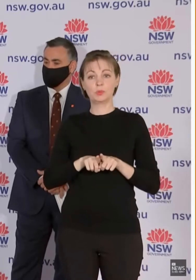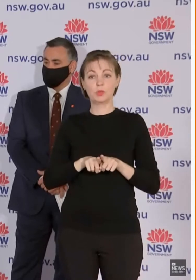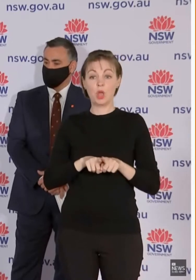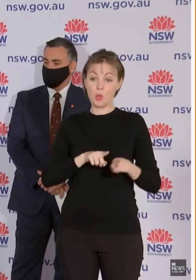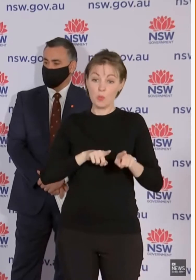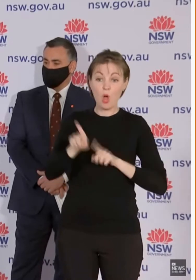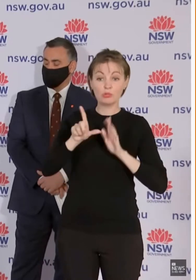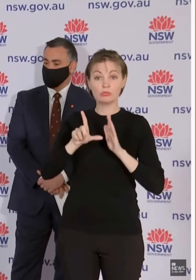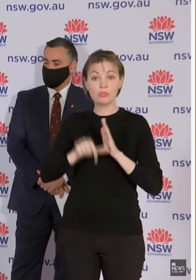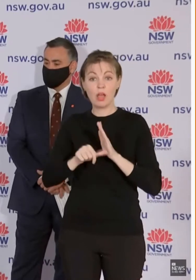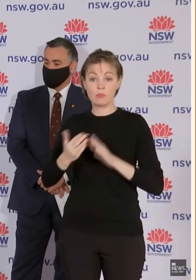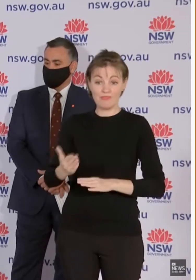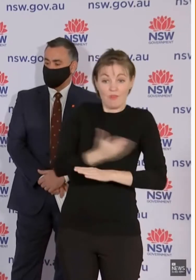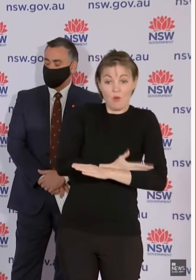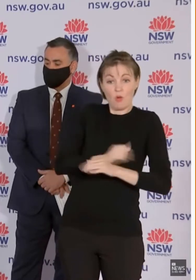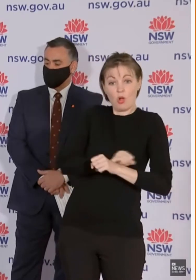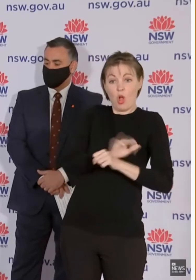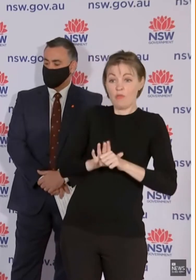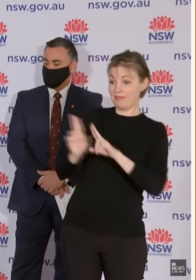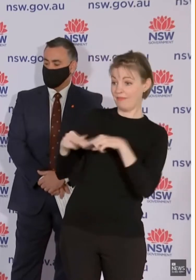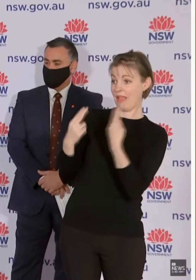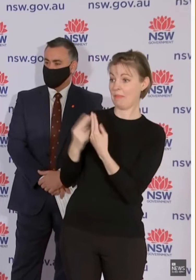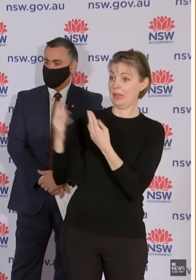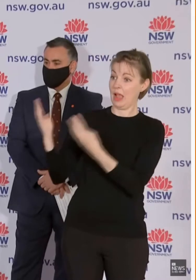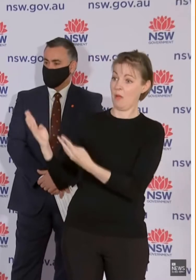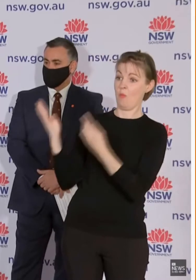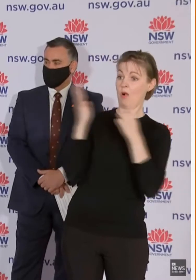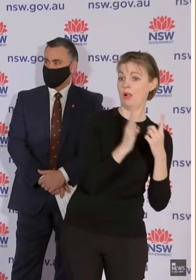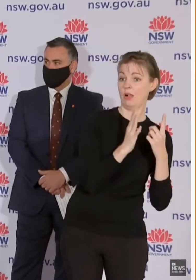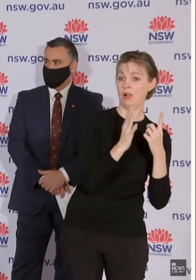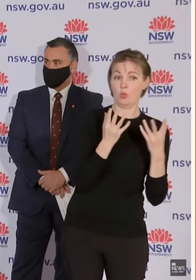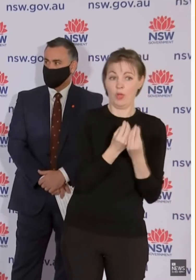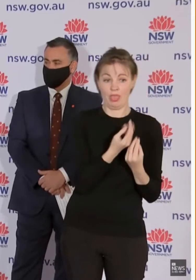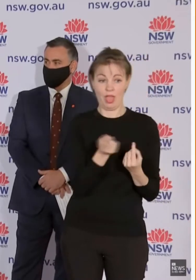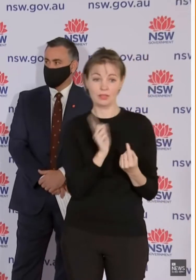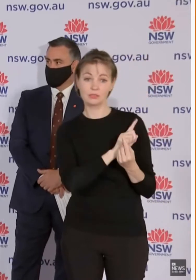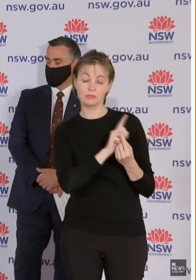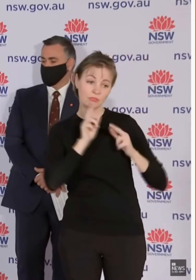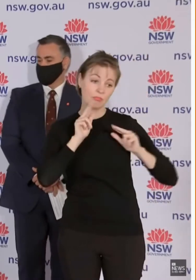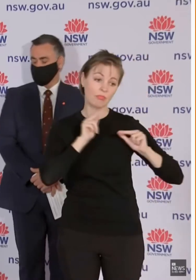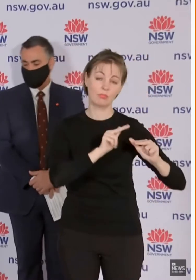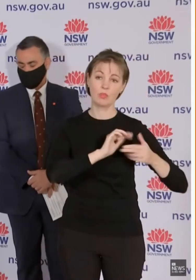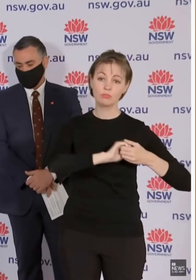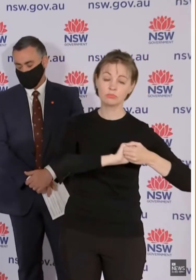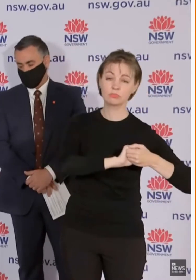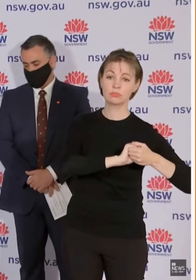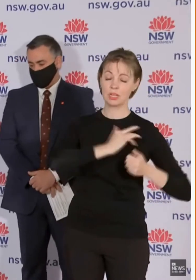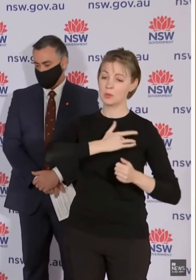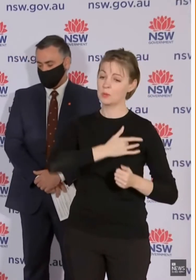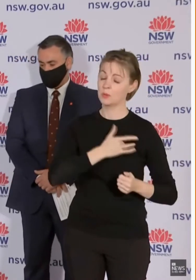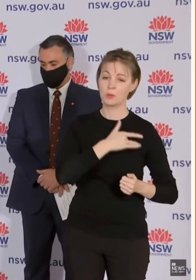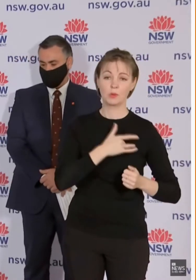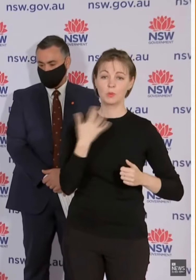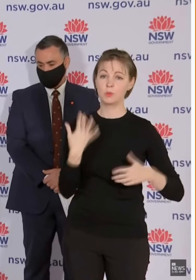the bedside when we look after our intensive care patients. But looking after COVID patients is not just emotionally hard